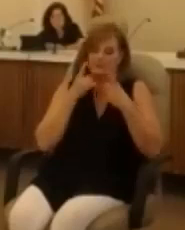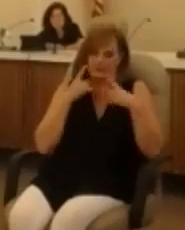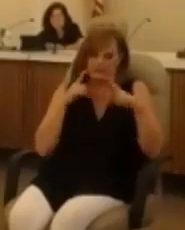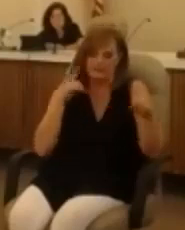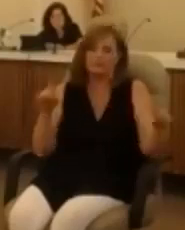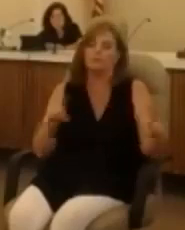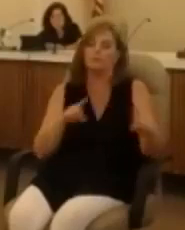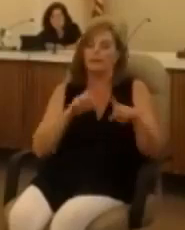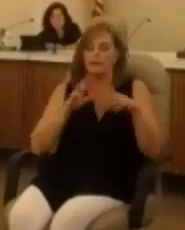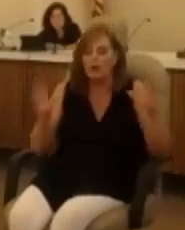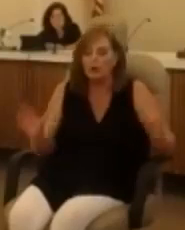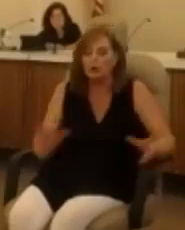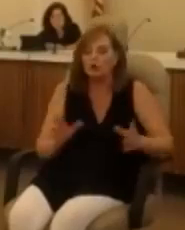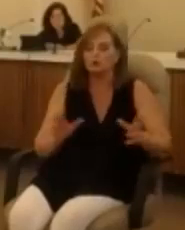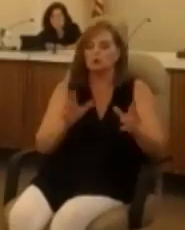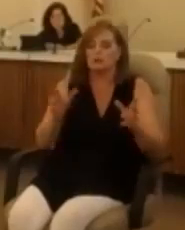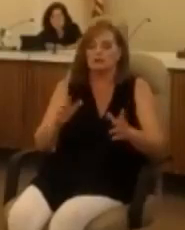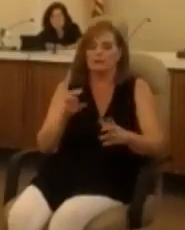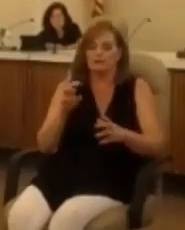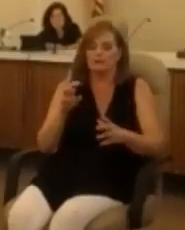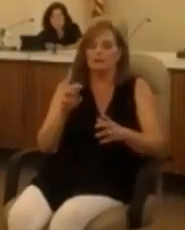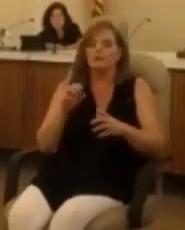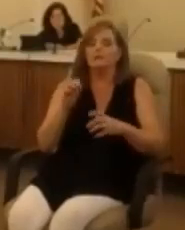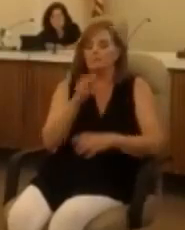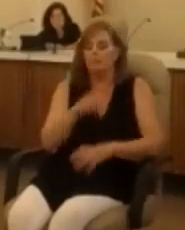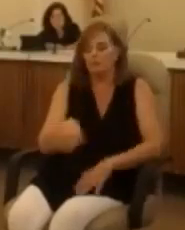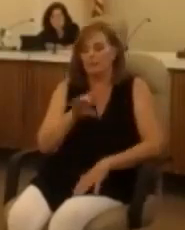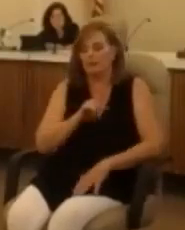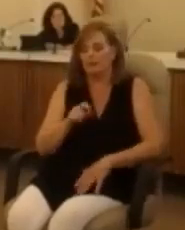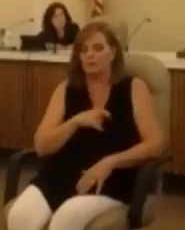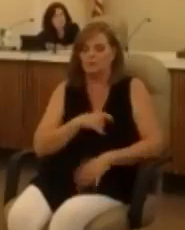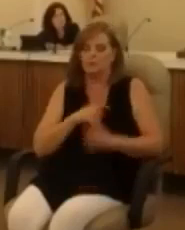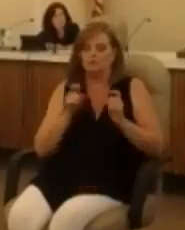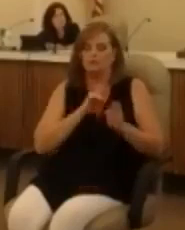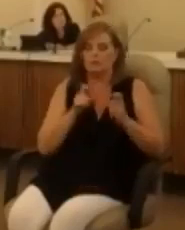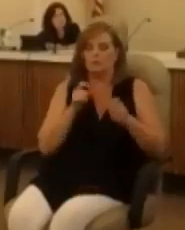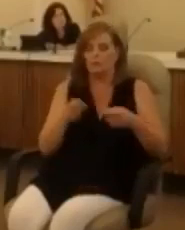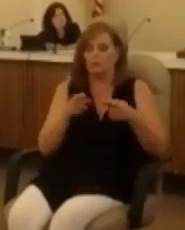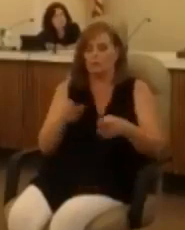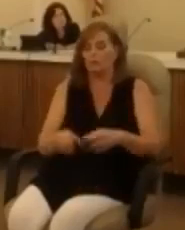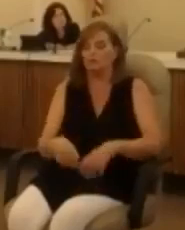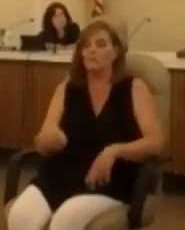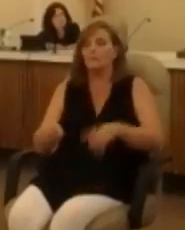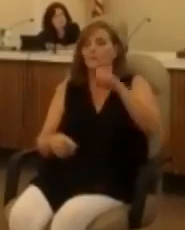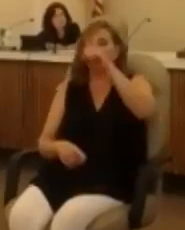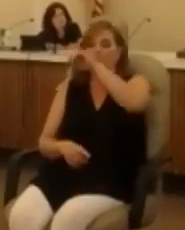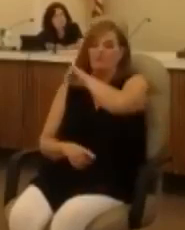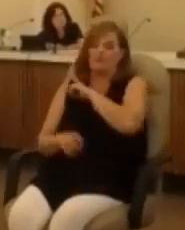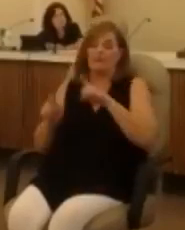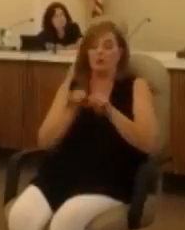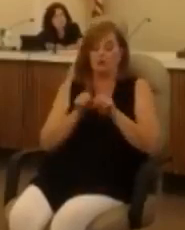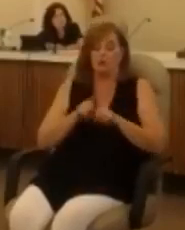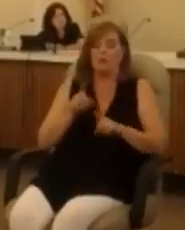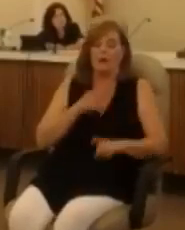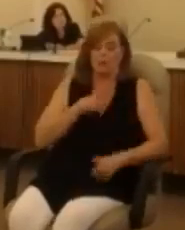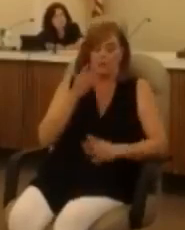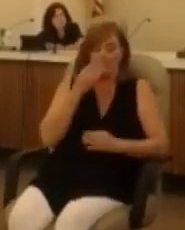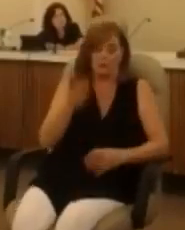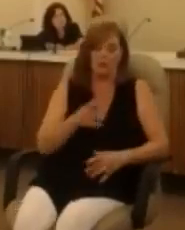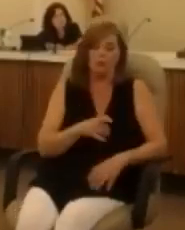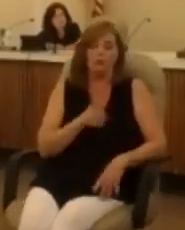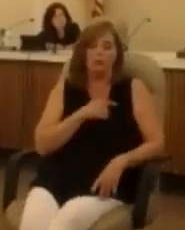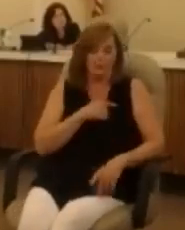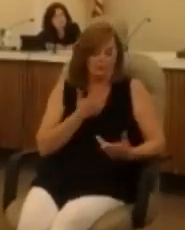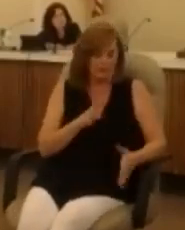those roads in a way that was more bike and pedestrian safe. And I will note that we actually have already done that to an extent.